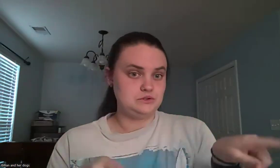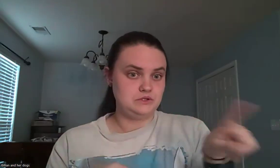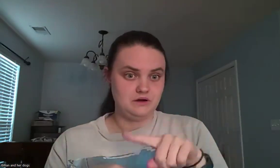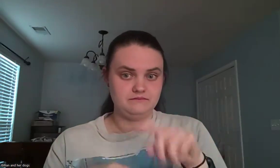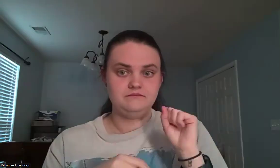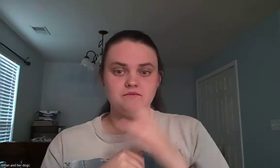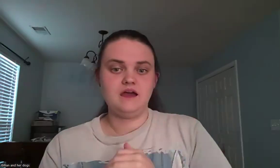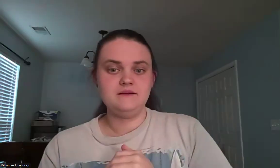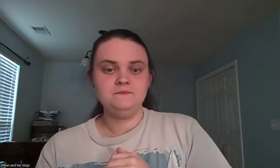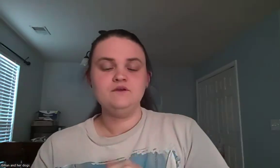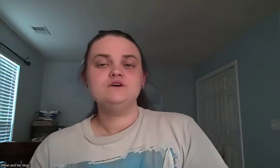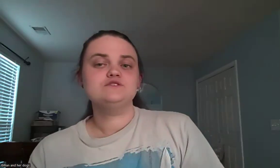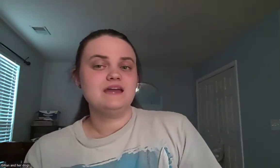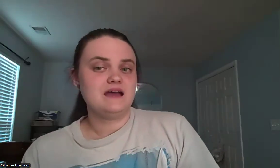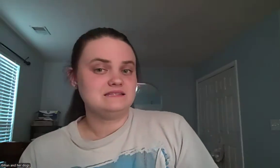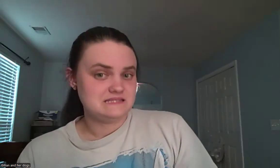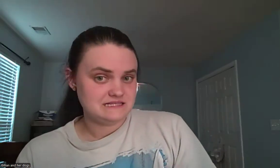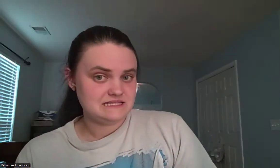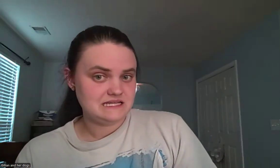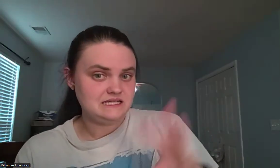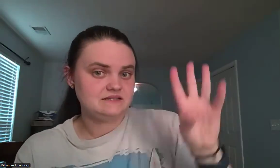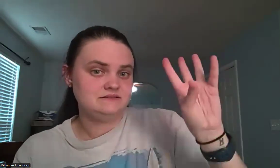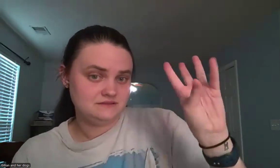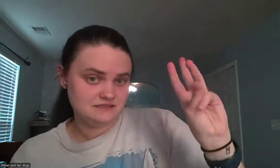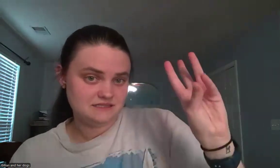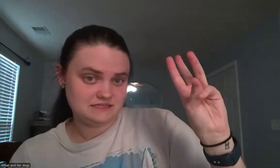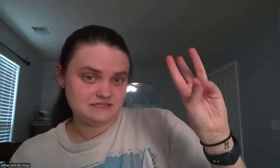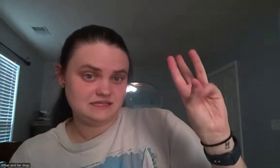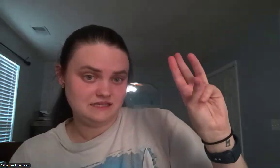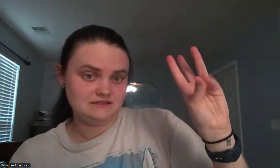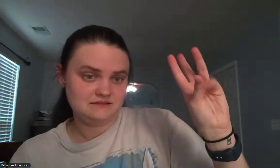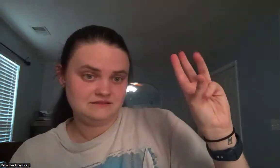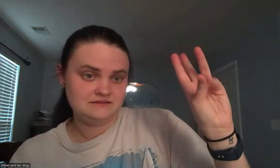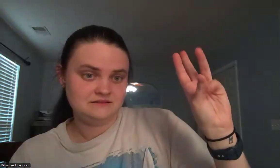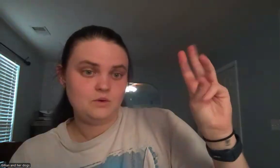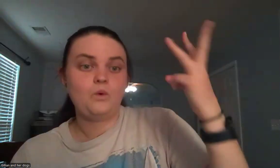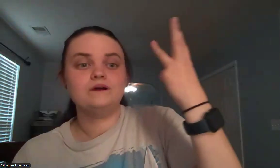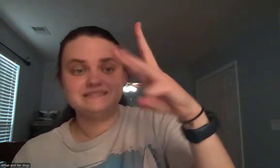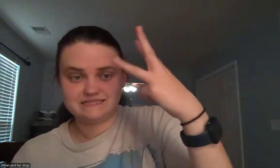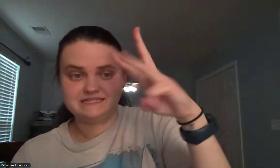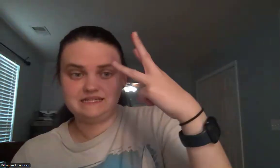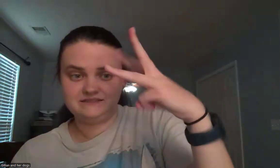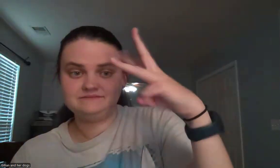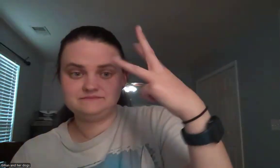y'all. Okay, so we had 16, 16, or 16.